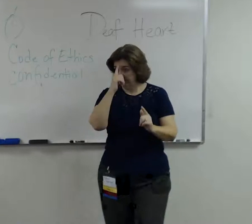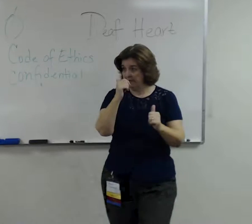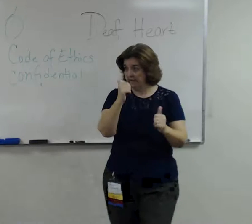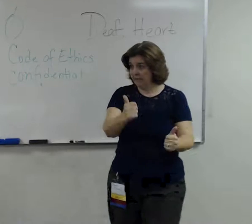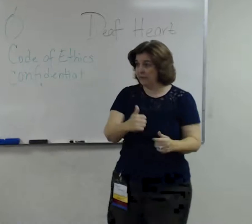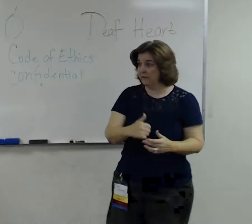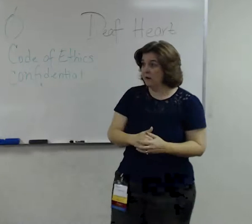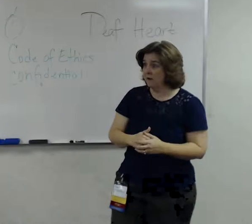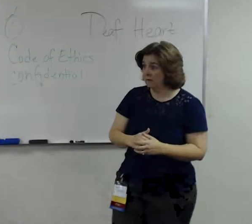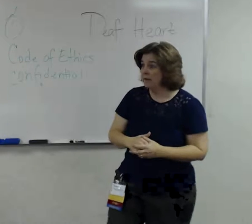that's a call.